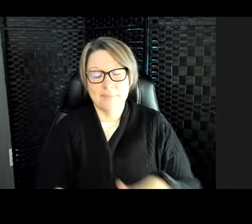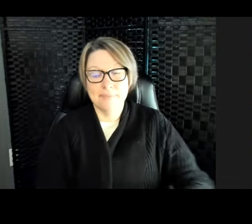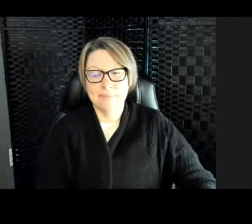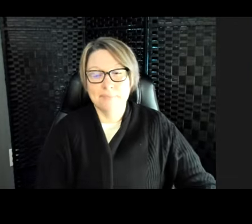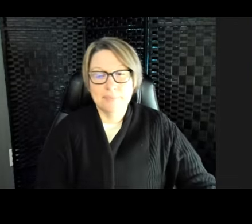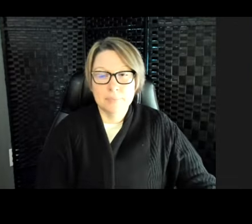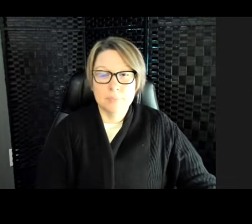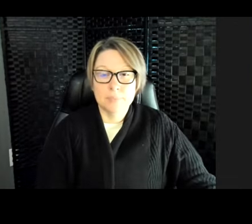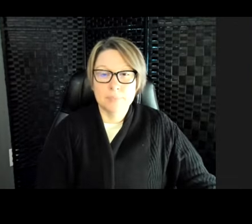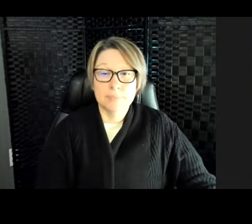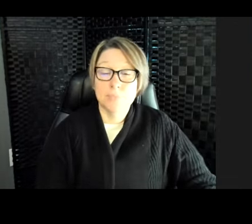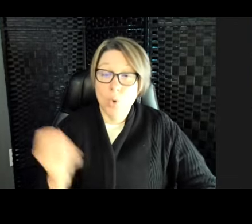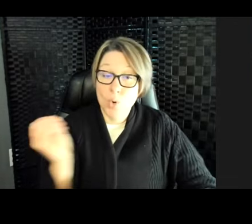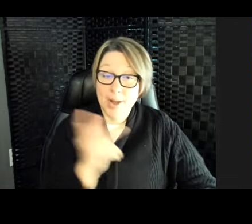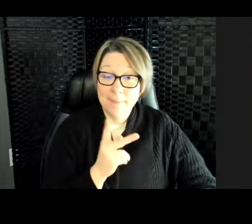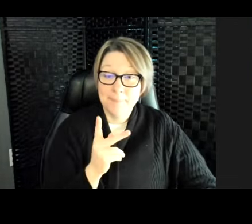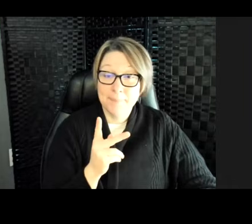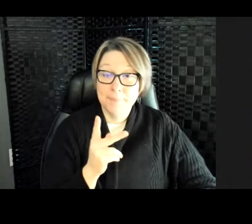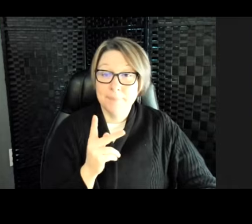All right. There are also some fish in here.